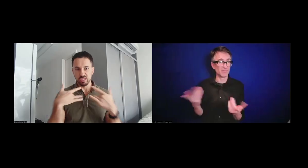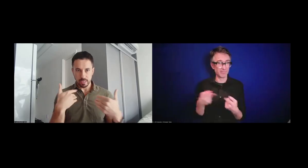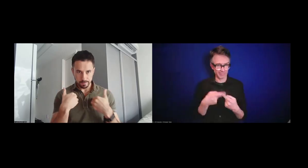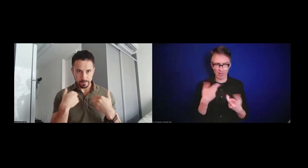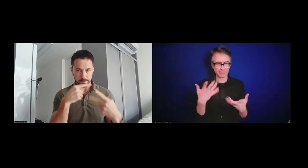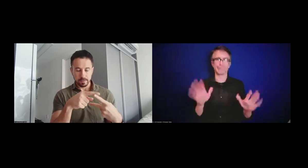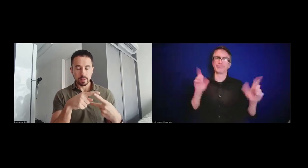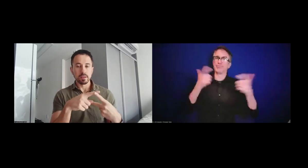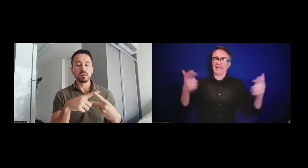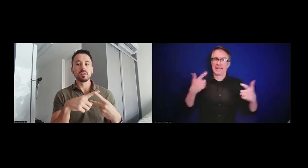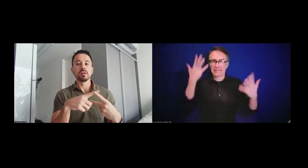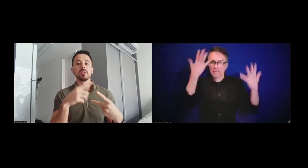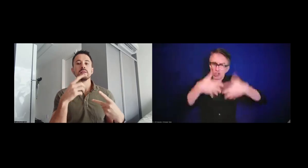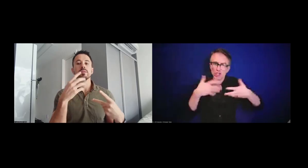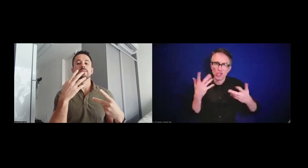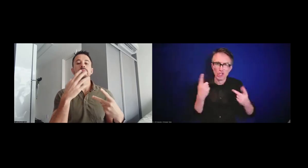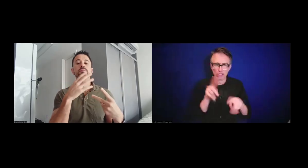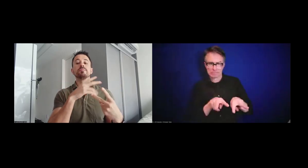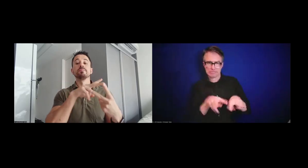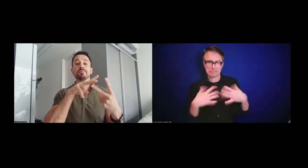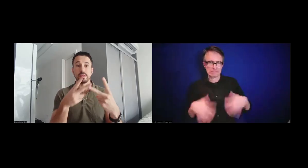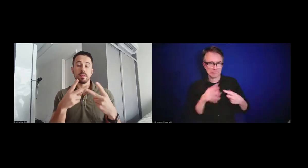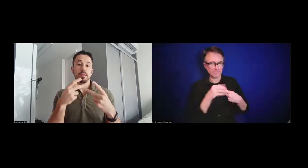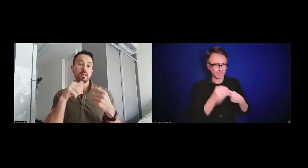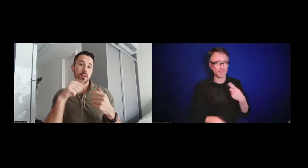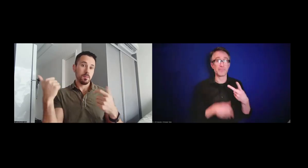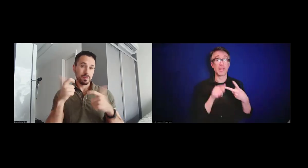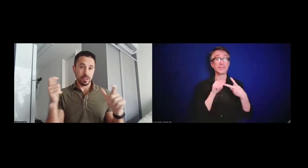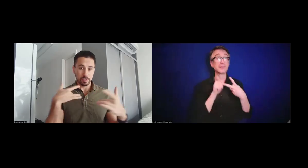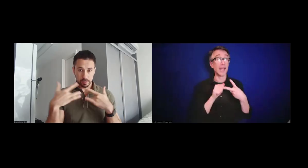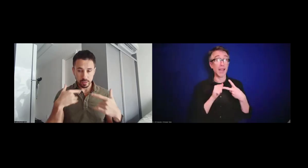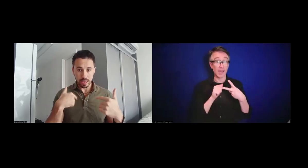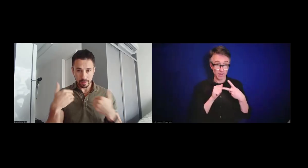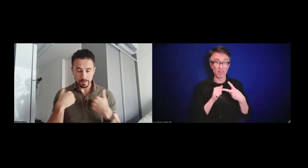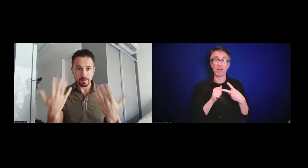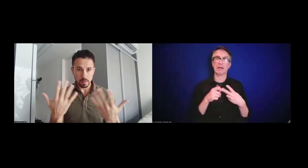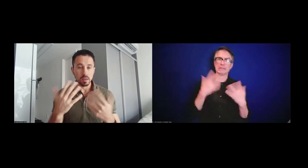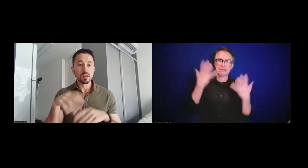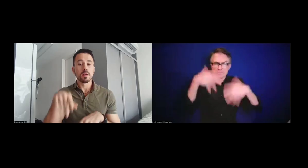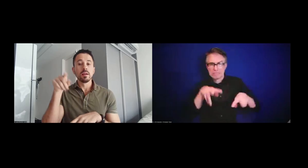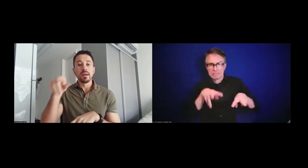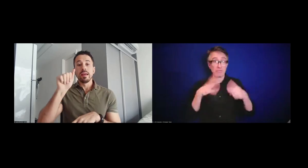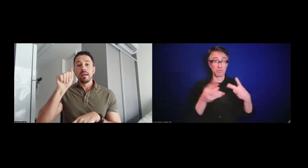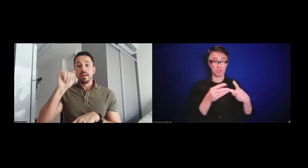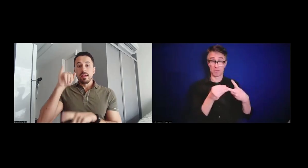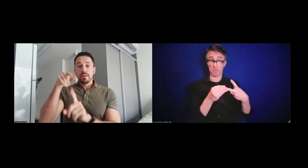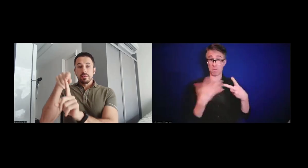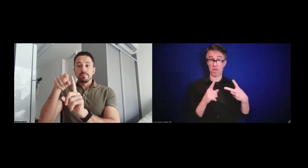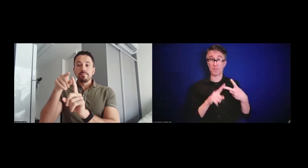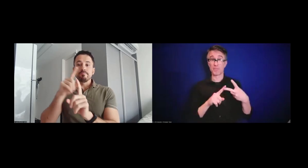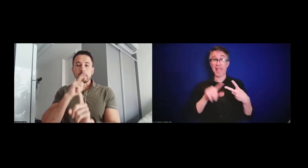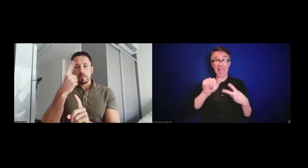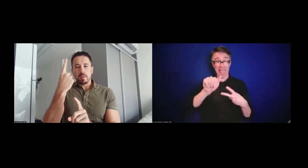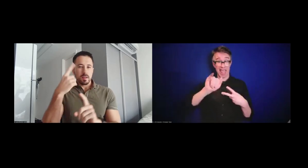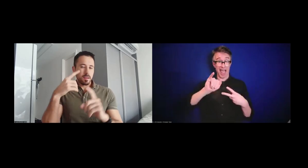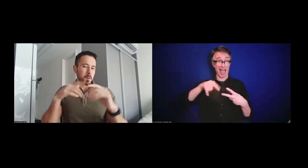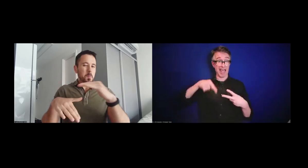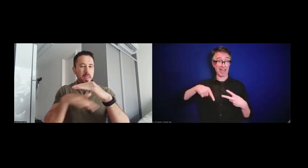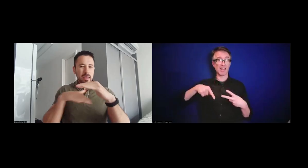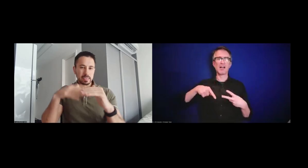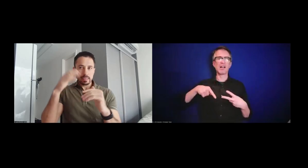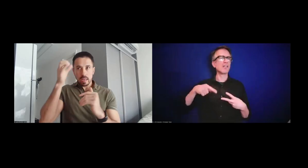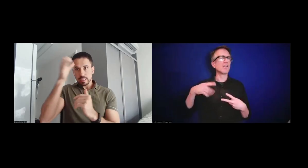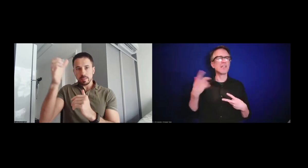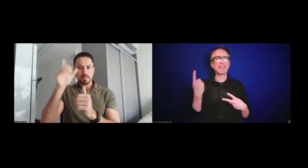languages are being prioritized over signed languages when it comes to access to technology and to AI. Another concern